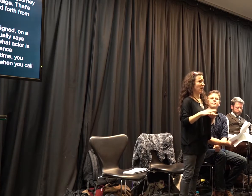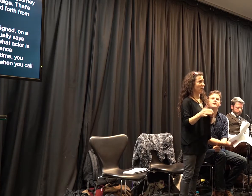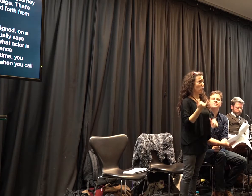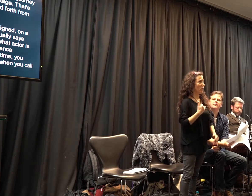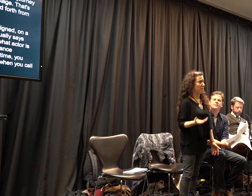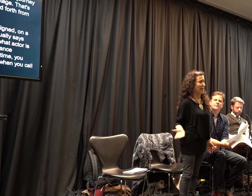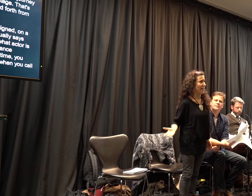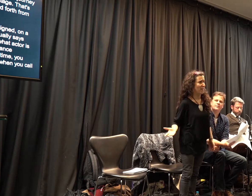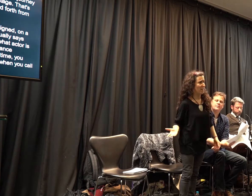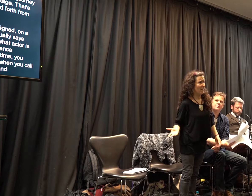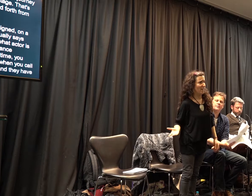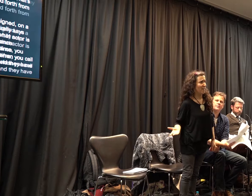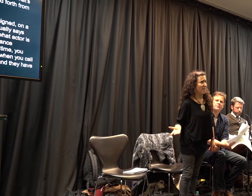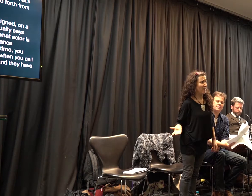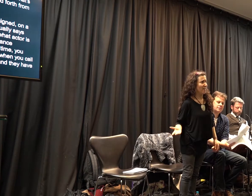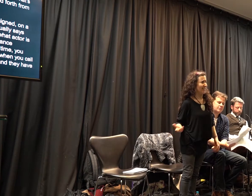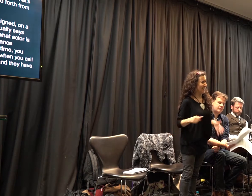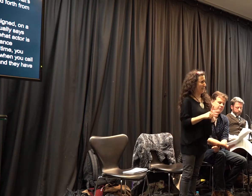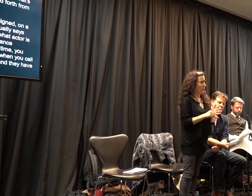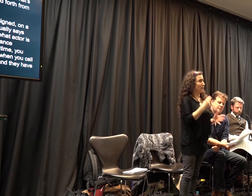ask their manager, and they never call back.